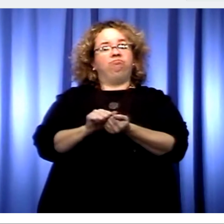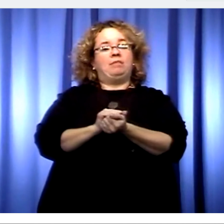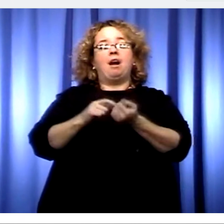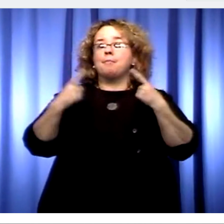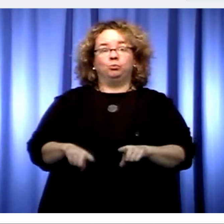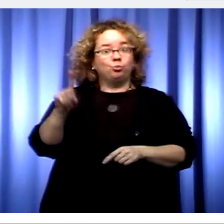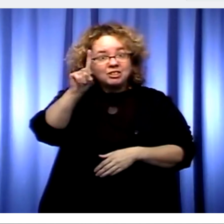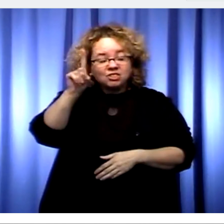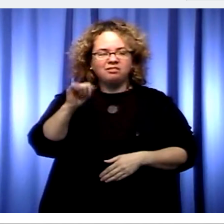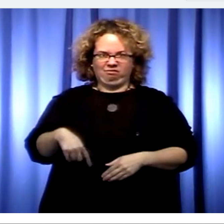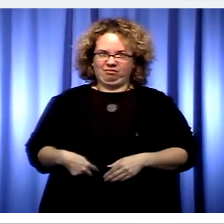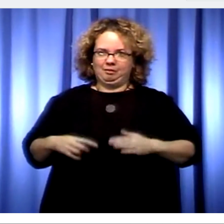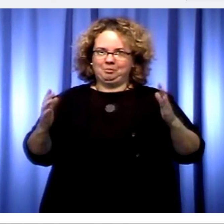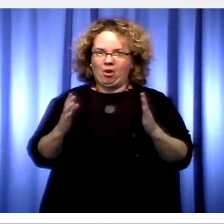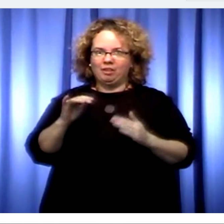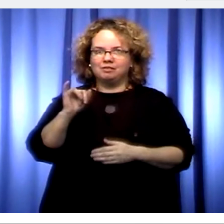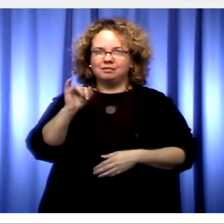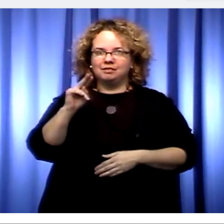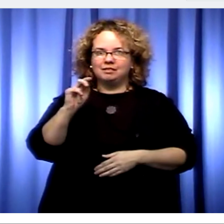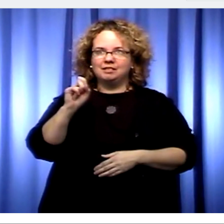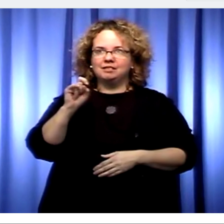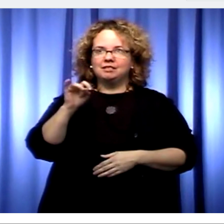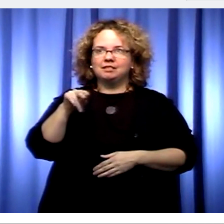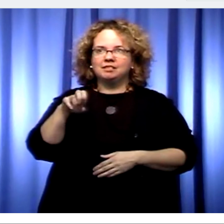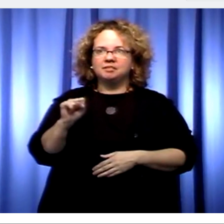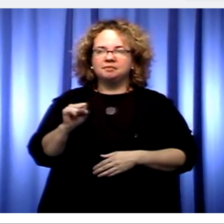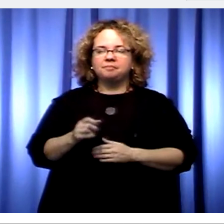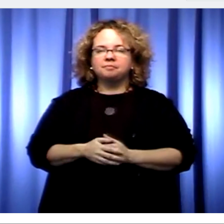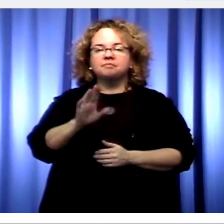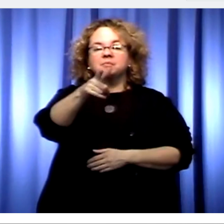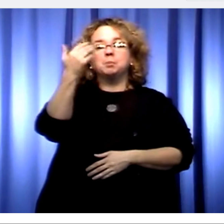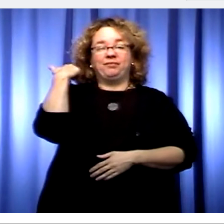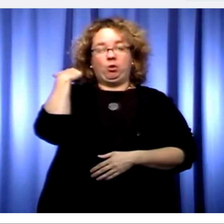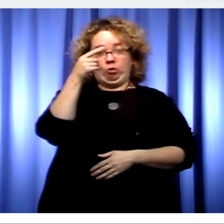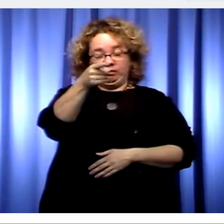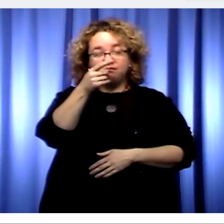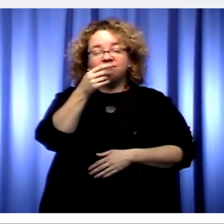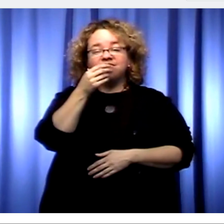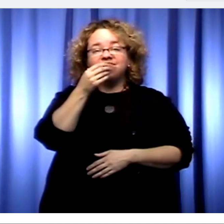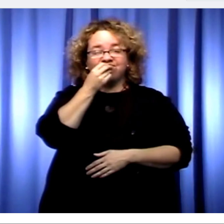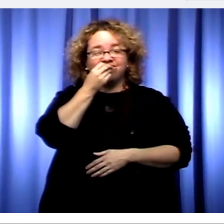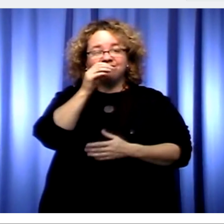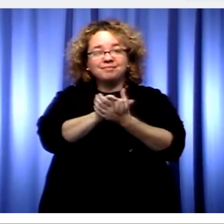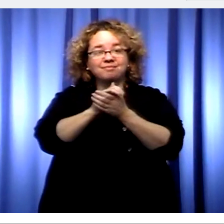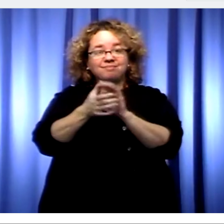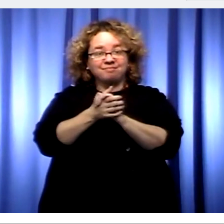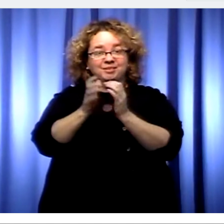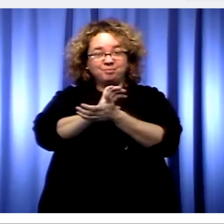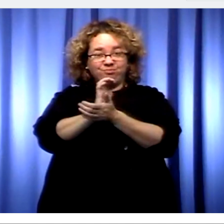So that's really important. And the last part of the small intestine,